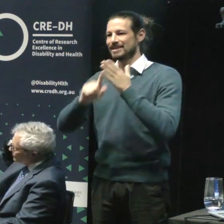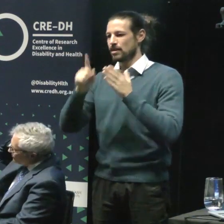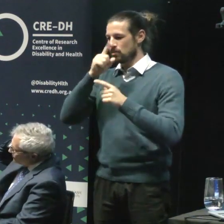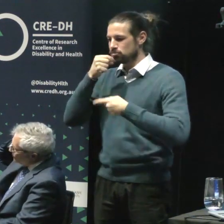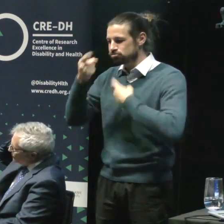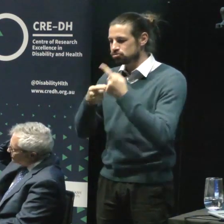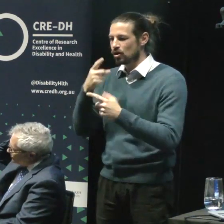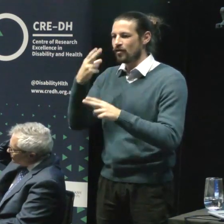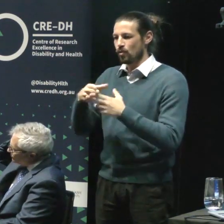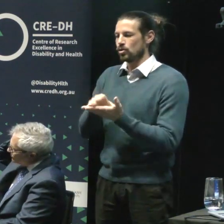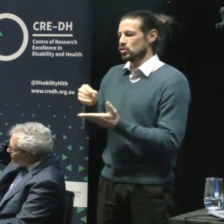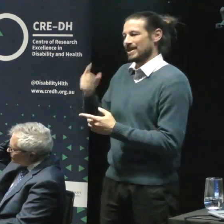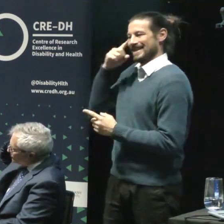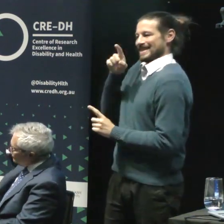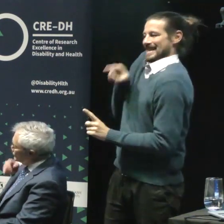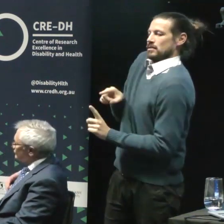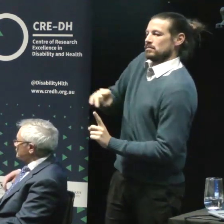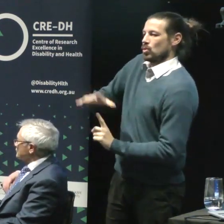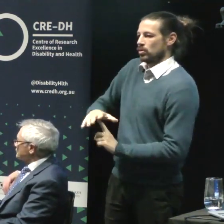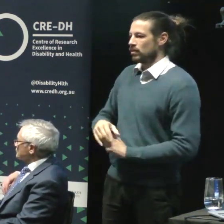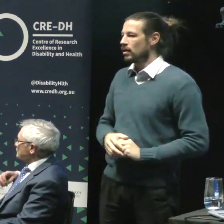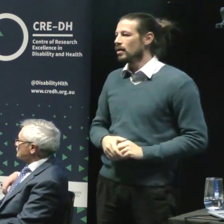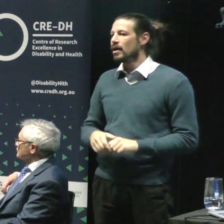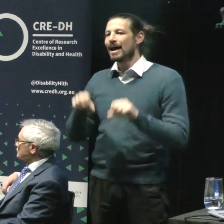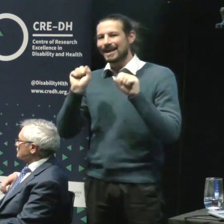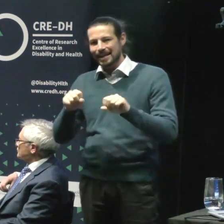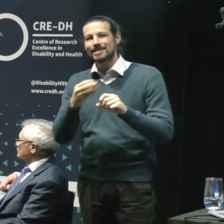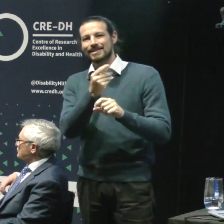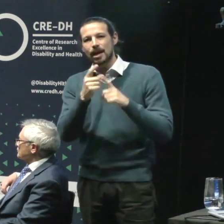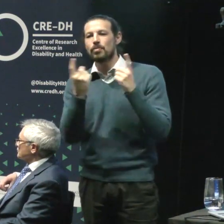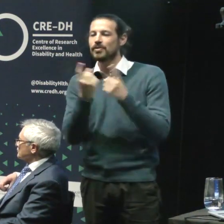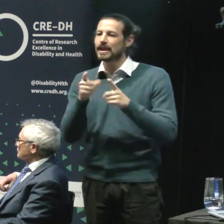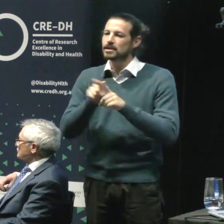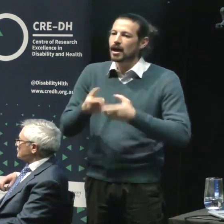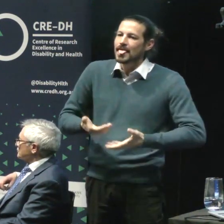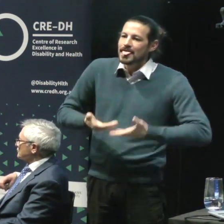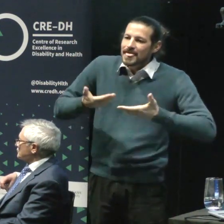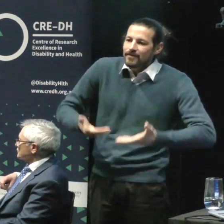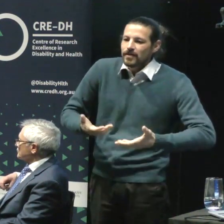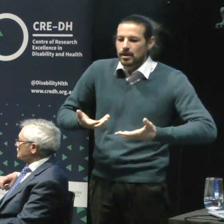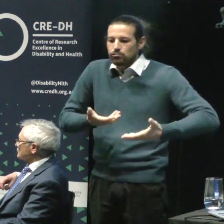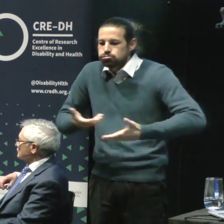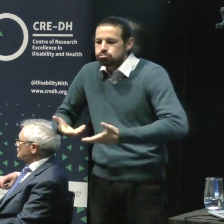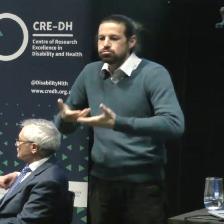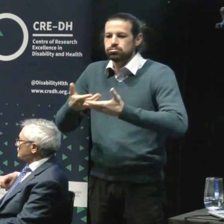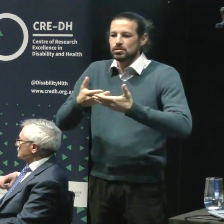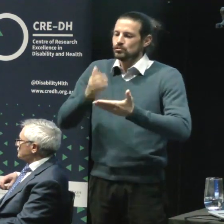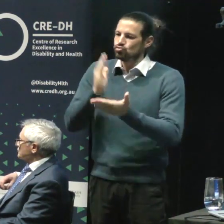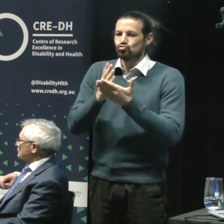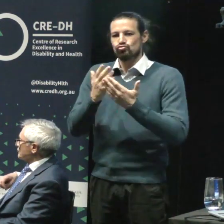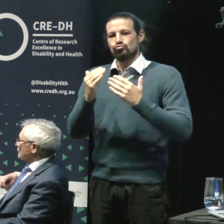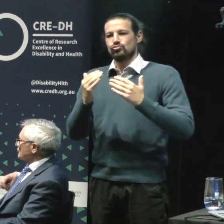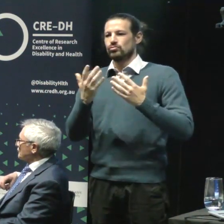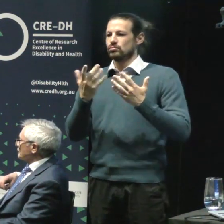very, very important. And obviously there are some things, lifting and carrying and stuff, which you do need to know in order to protect your back